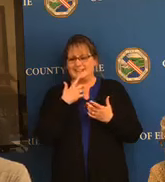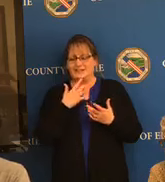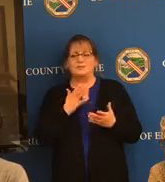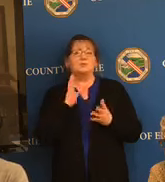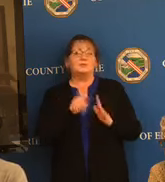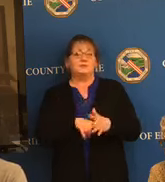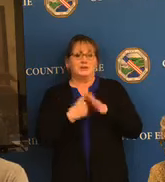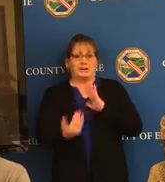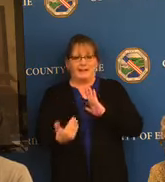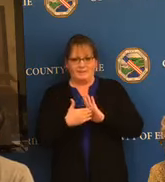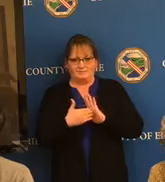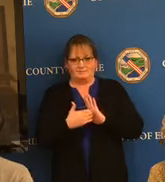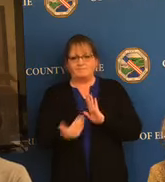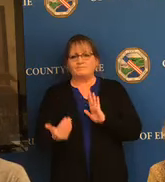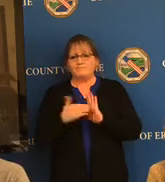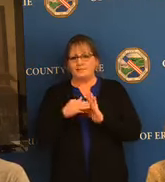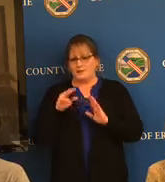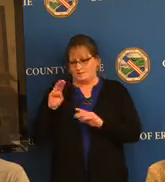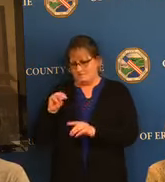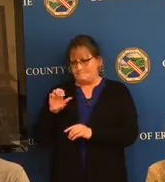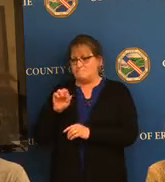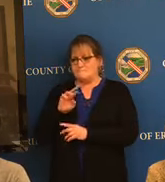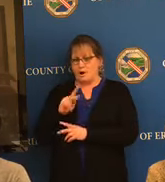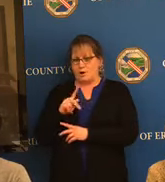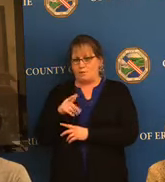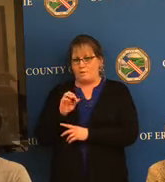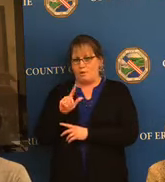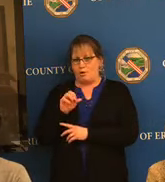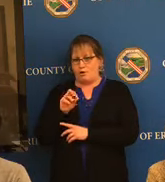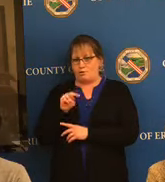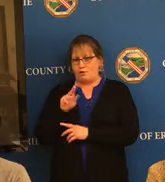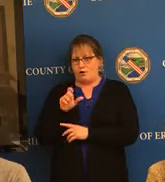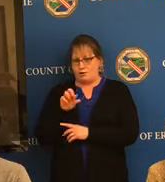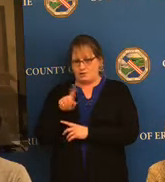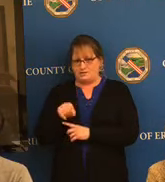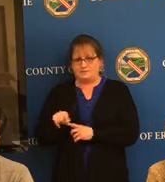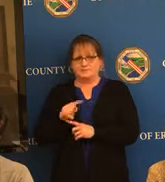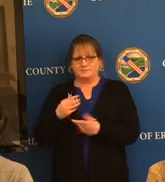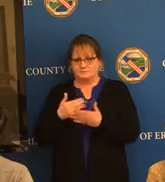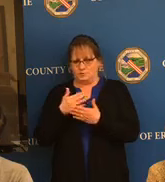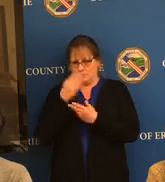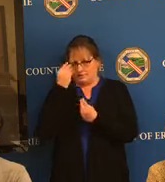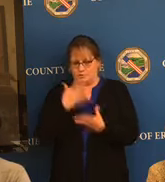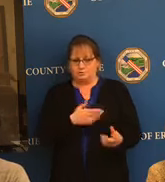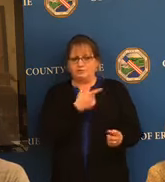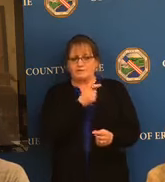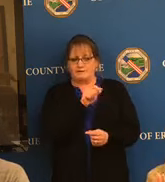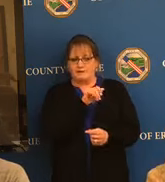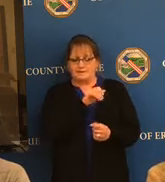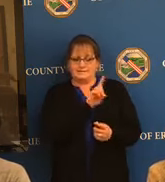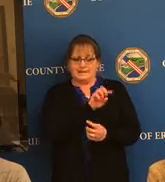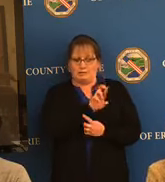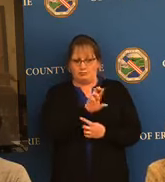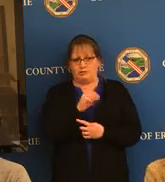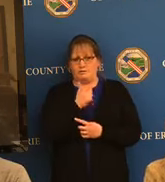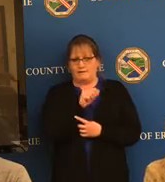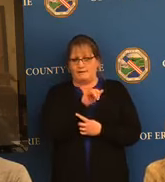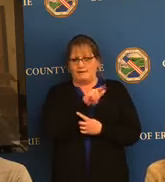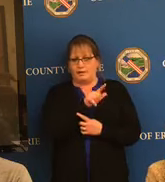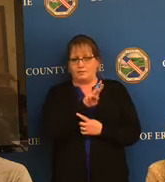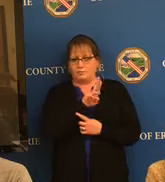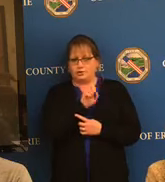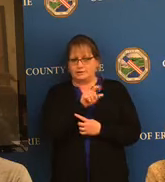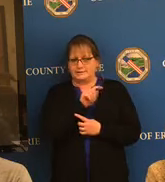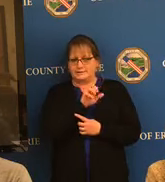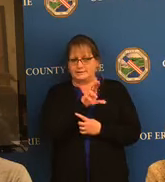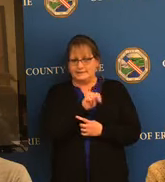we'll start again. Once again, Mark Polenkars with another COVID-19 update. I'm joined here by Dr. Gail Burstein of our Department of Health, Kate